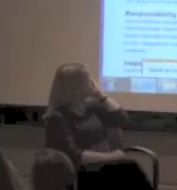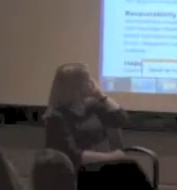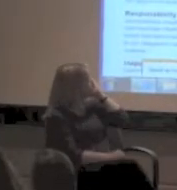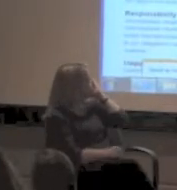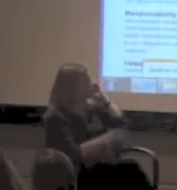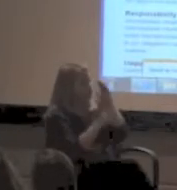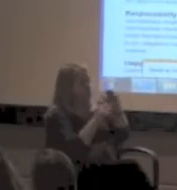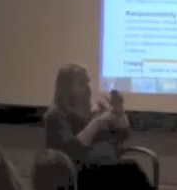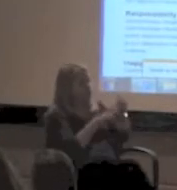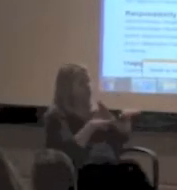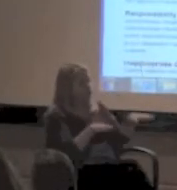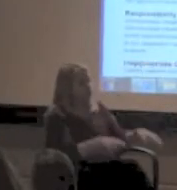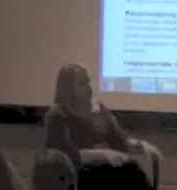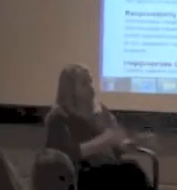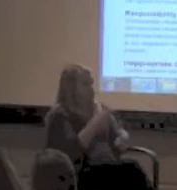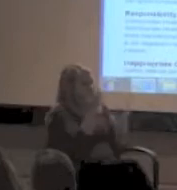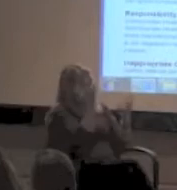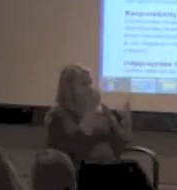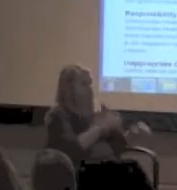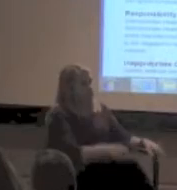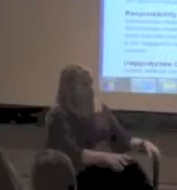it's primary children's band that I'm